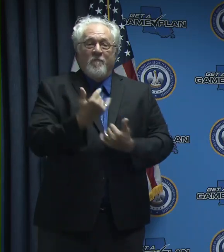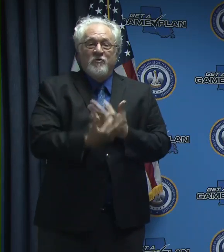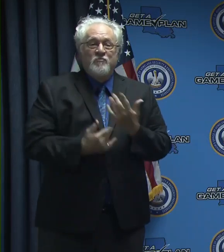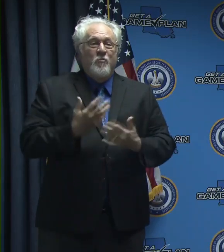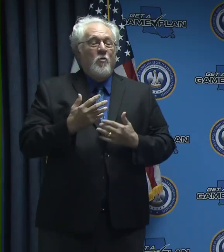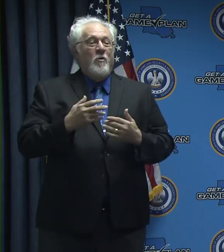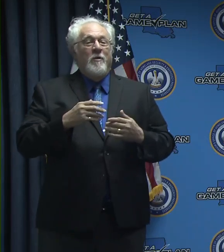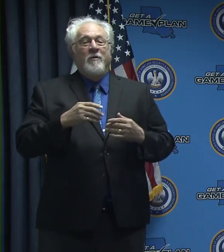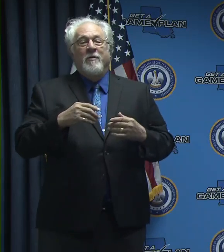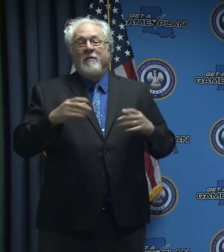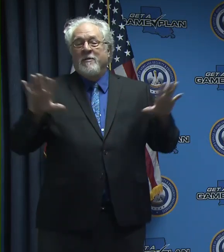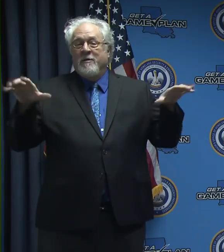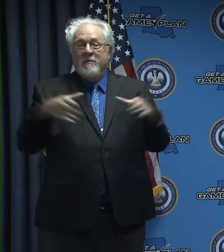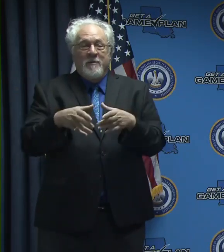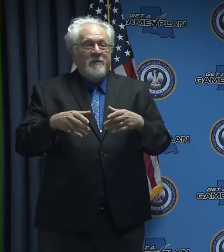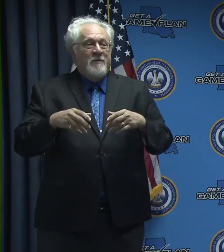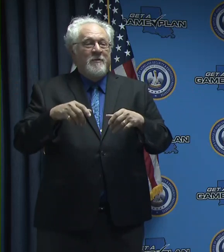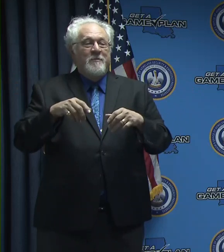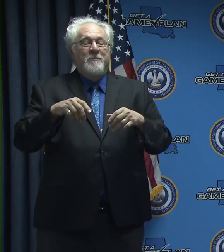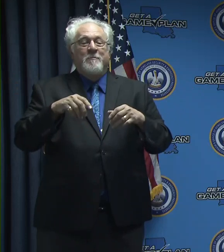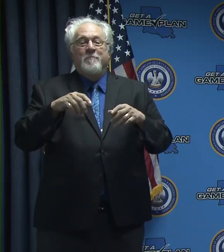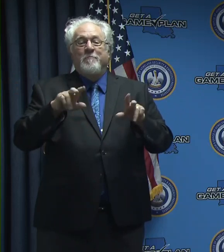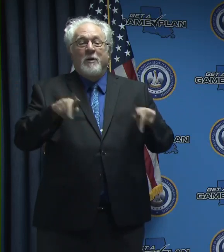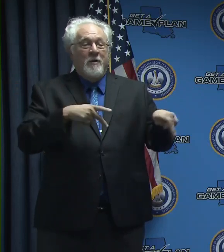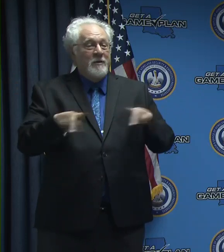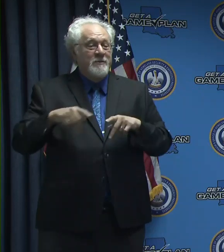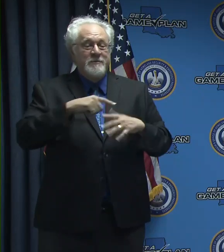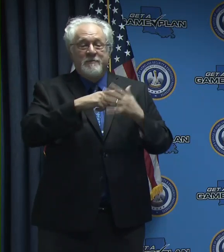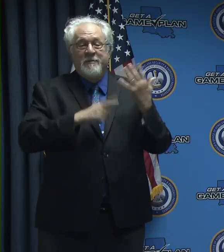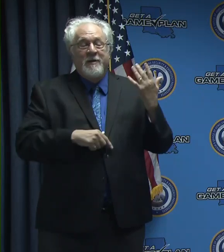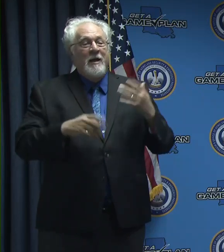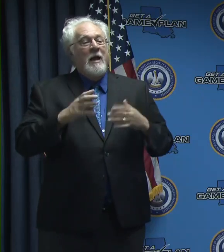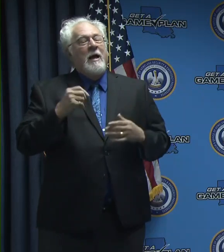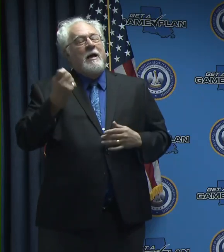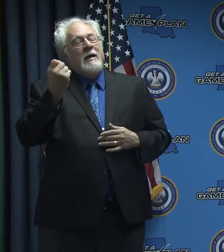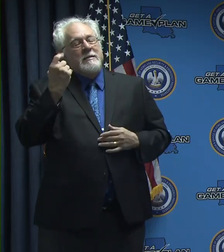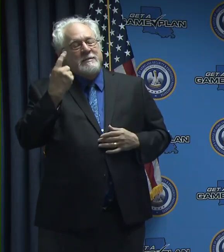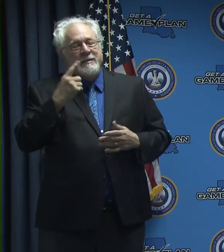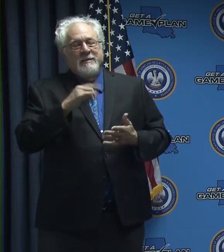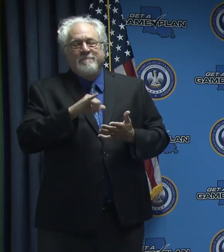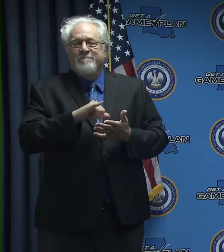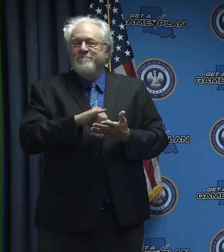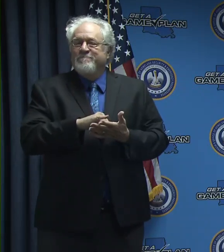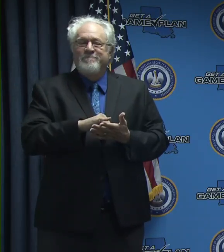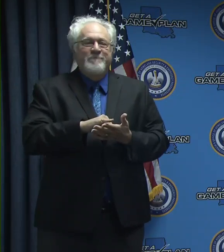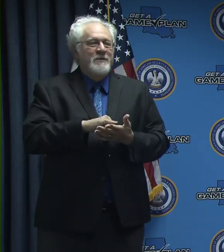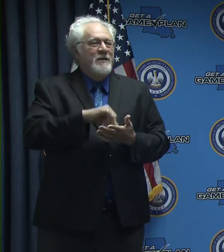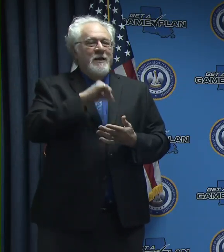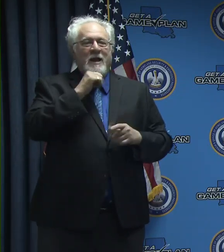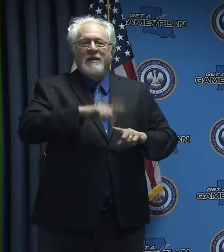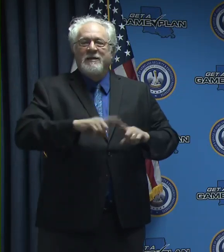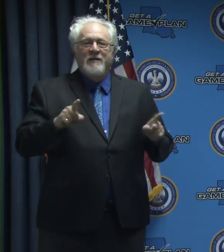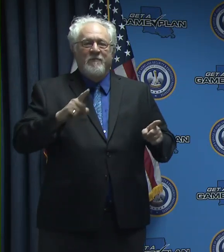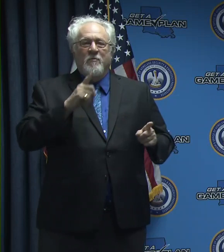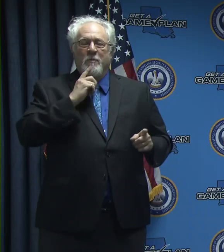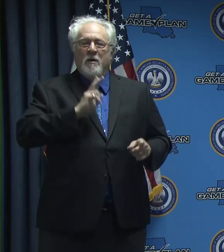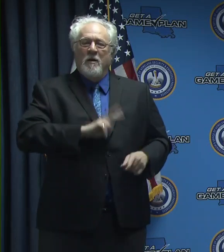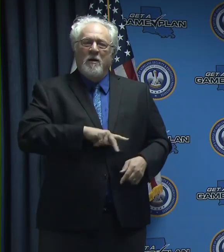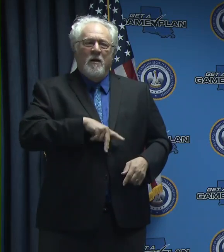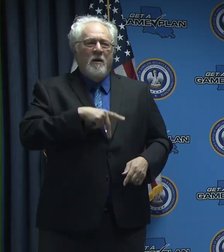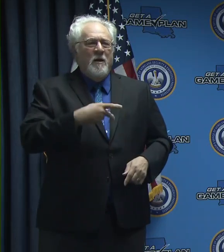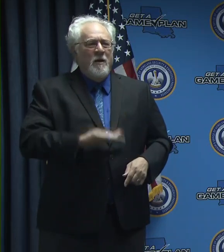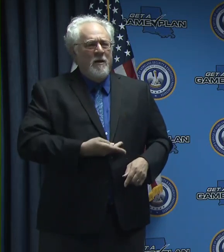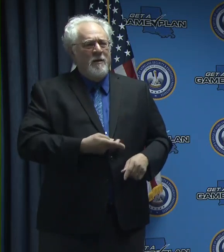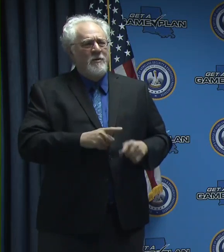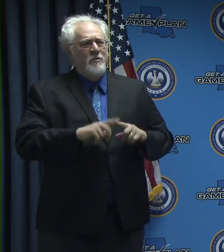block parties and all those sorts of things. And I understand that this is not just different; it's upsetting to a